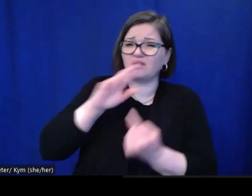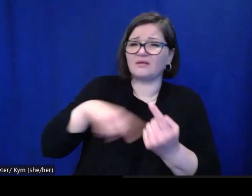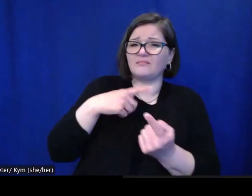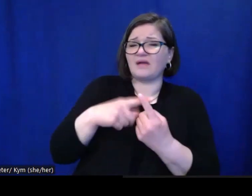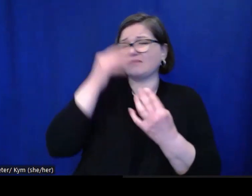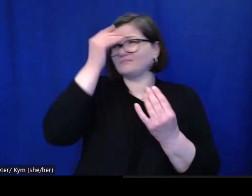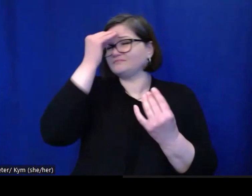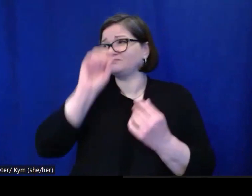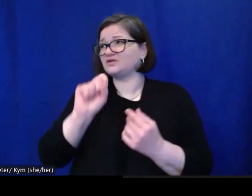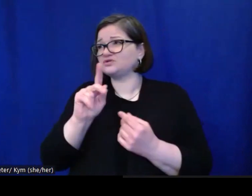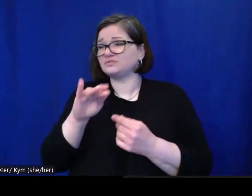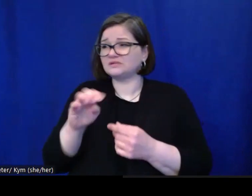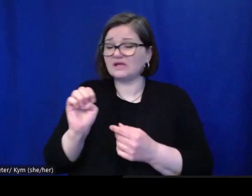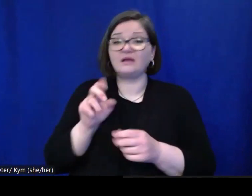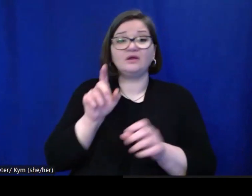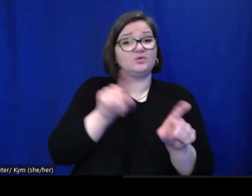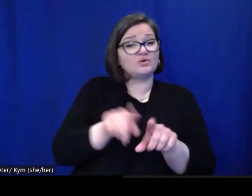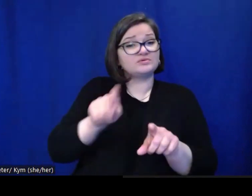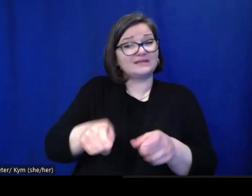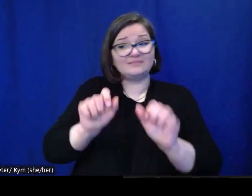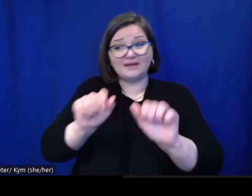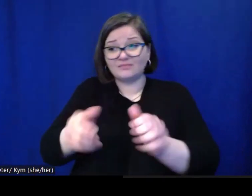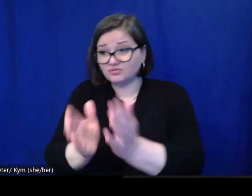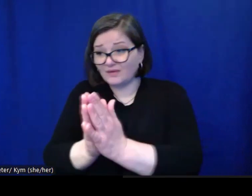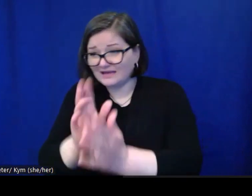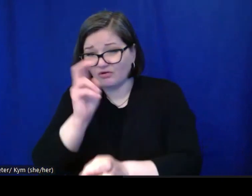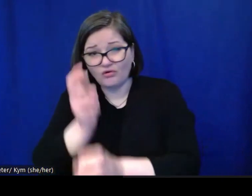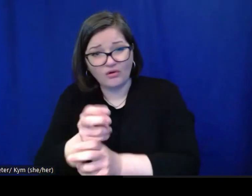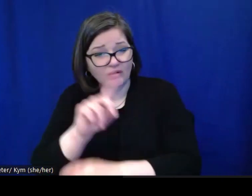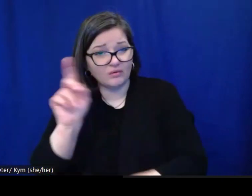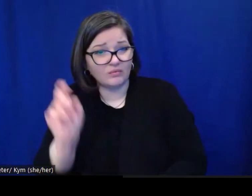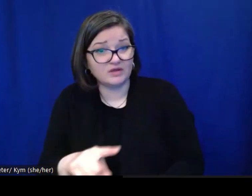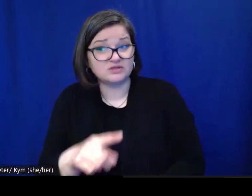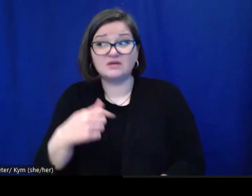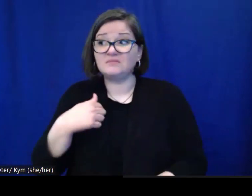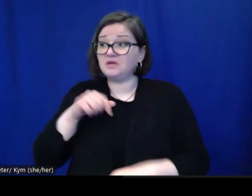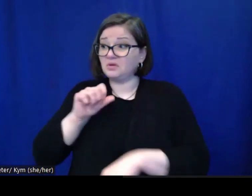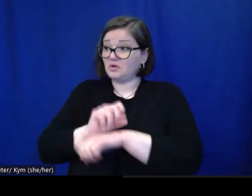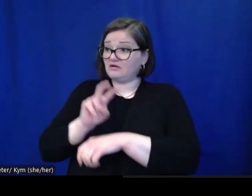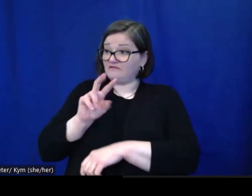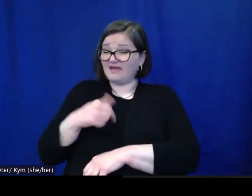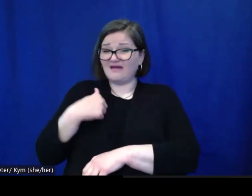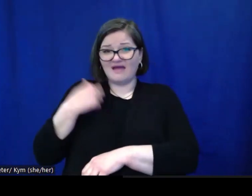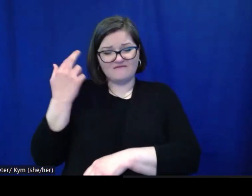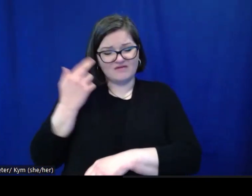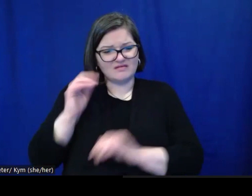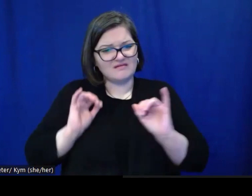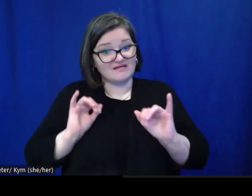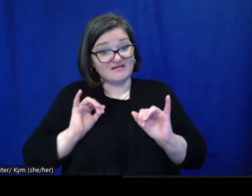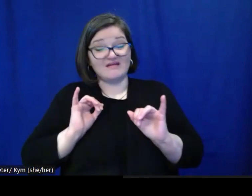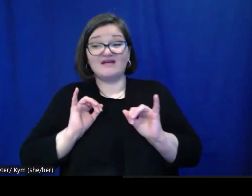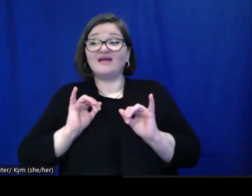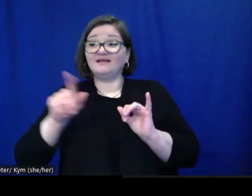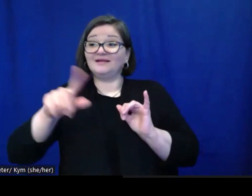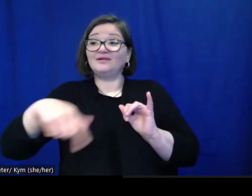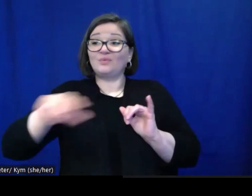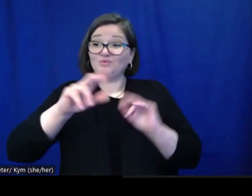ask the difficult questions. One of the things I have found working at the VA is my veterans love